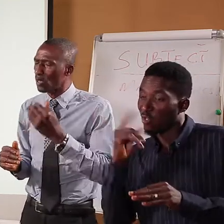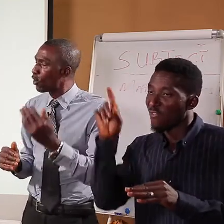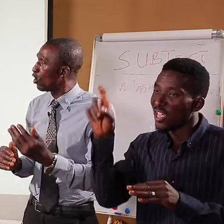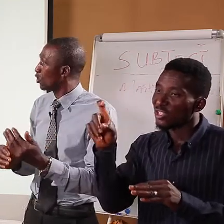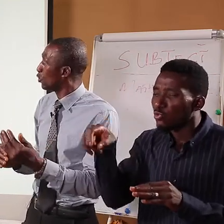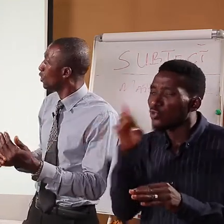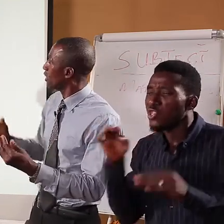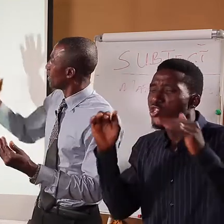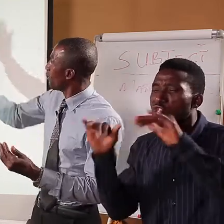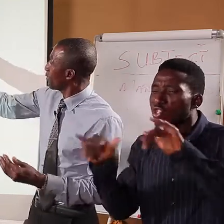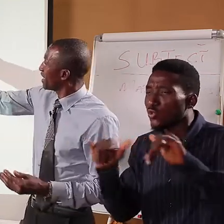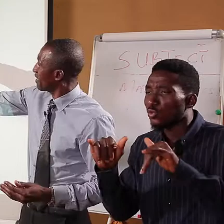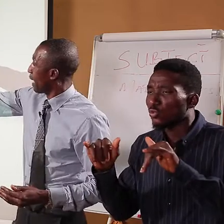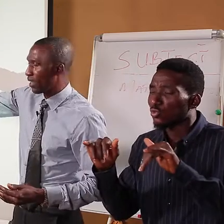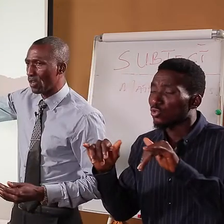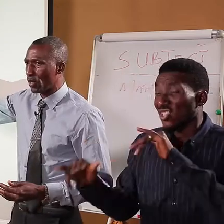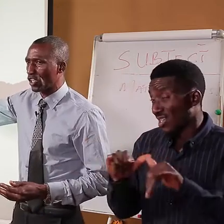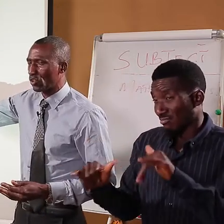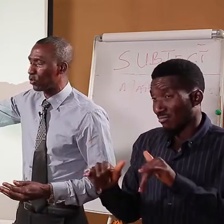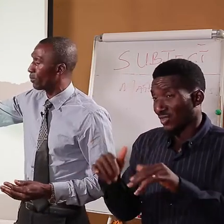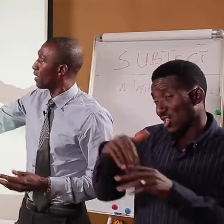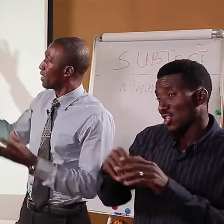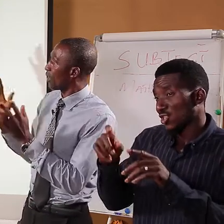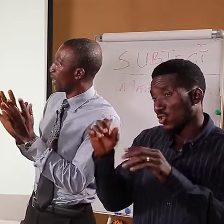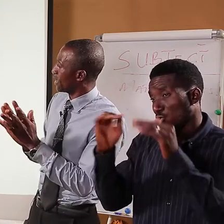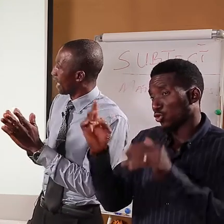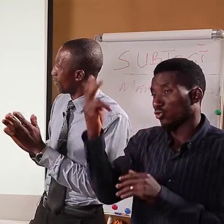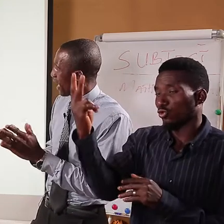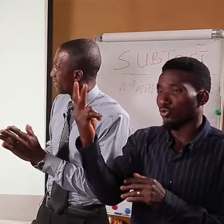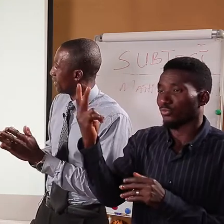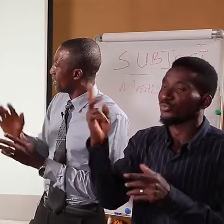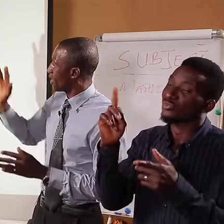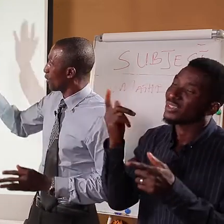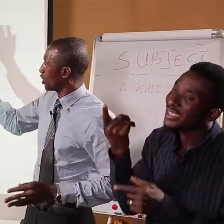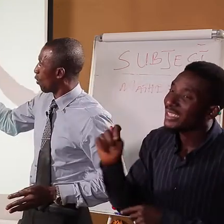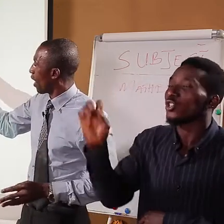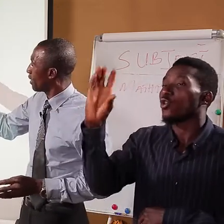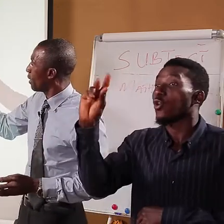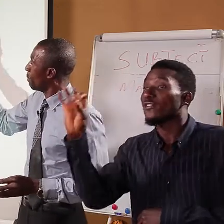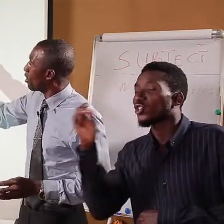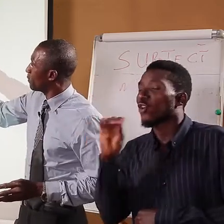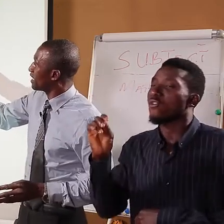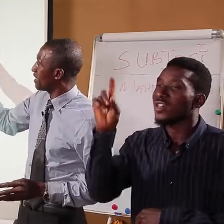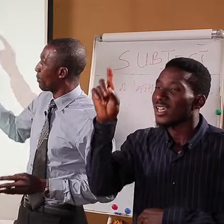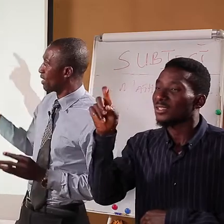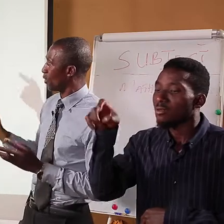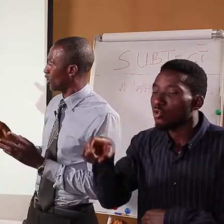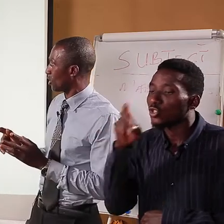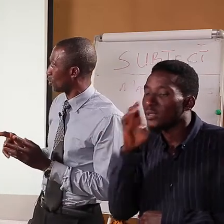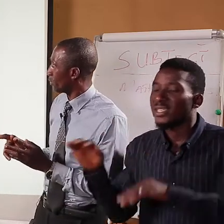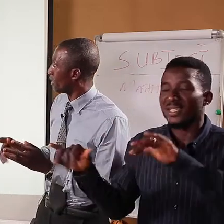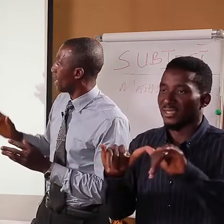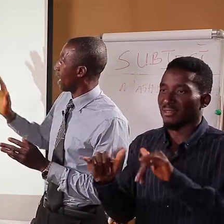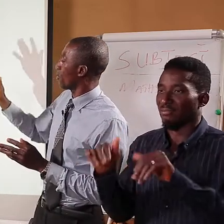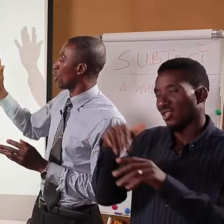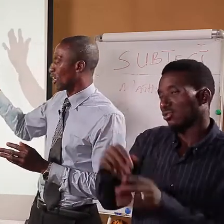be the same in equation 2. The coefficient of x in equation 1 must be the same in equation